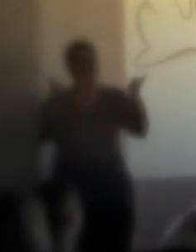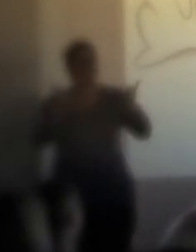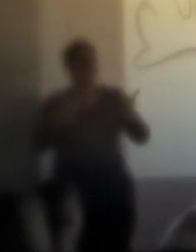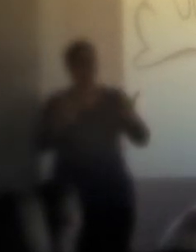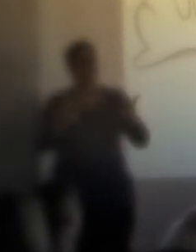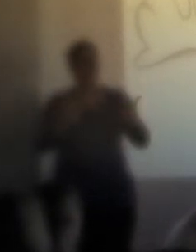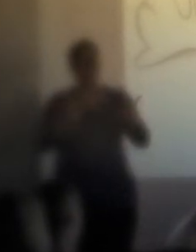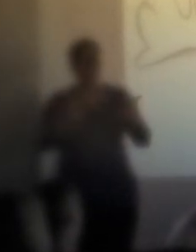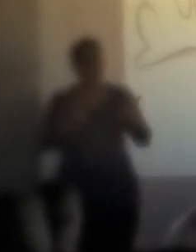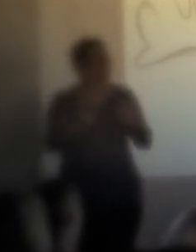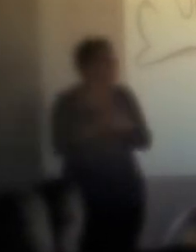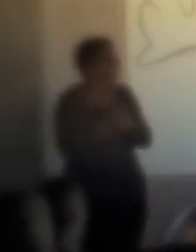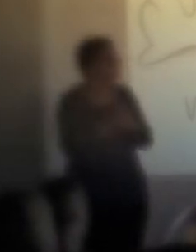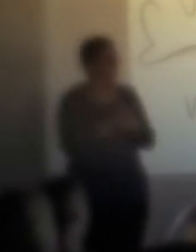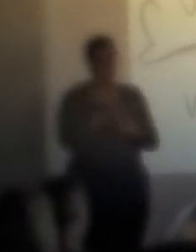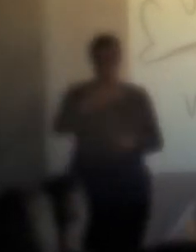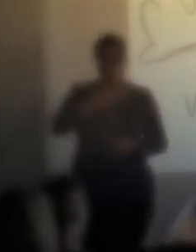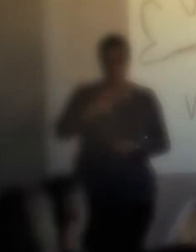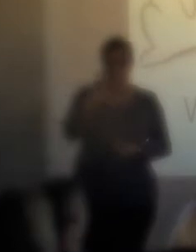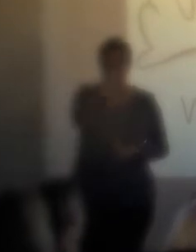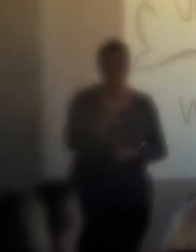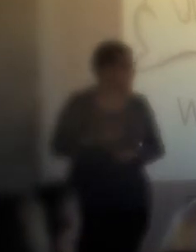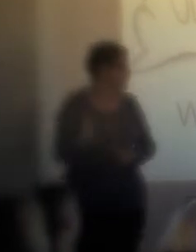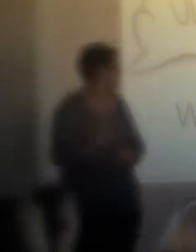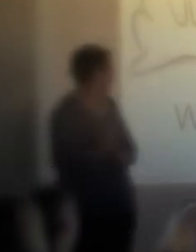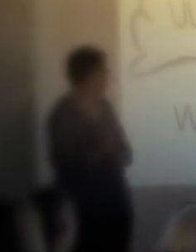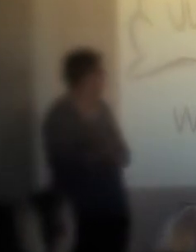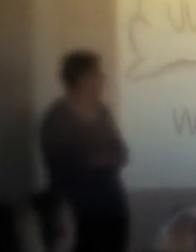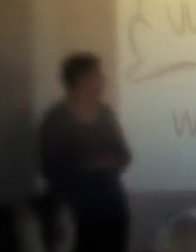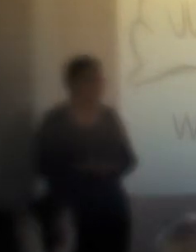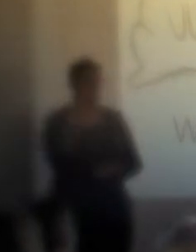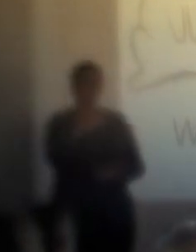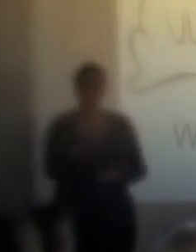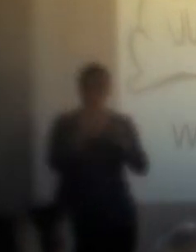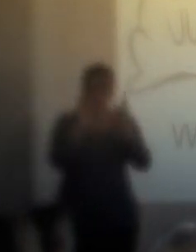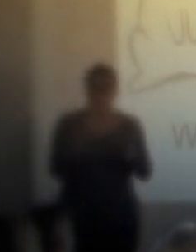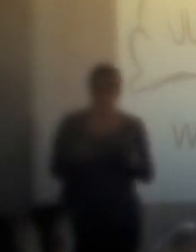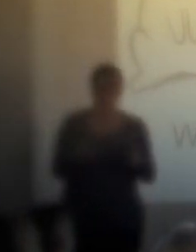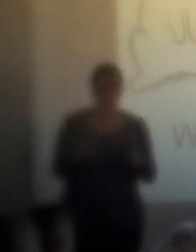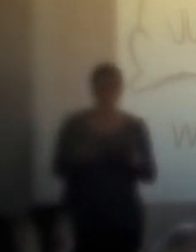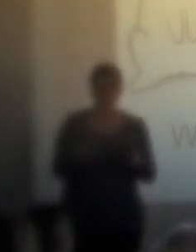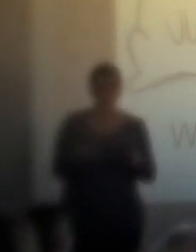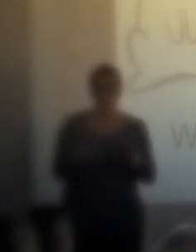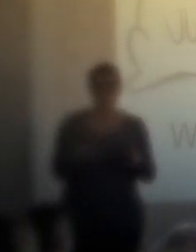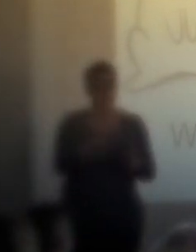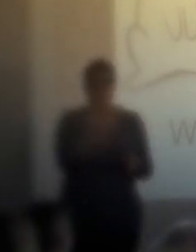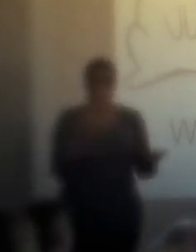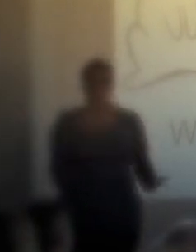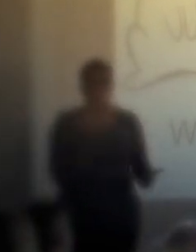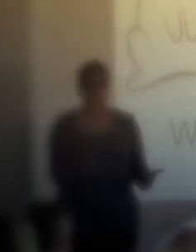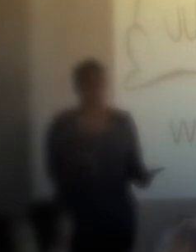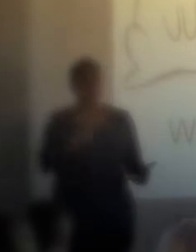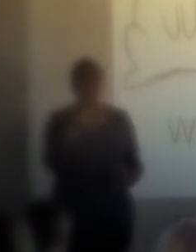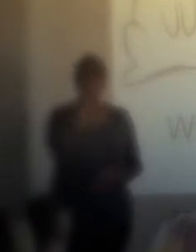art, as far as we knew it, as far as I'm concerned, is dead. Gone. No longer exists. So then my